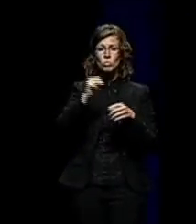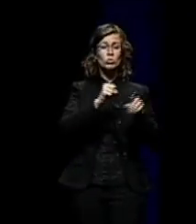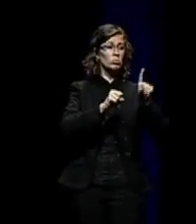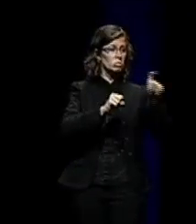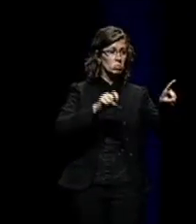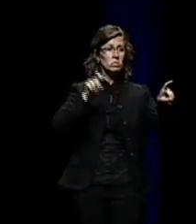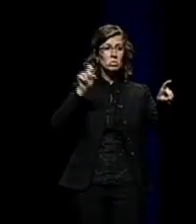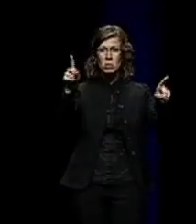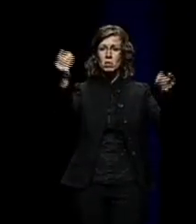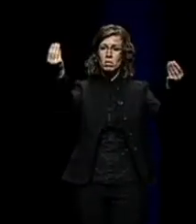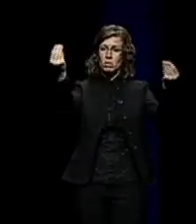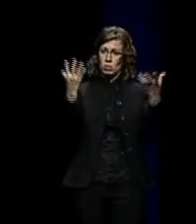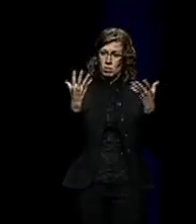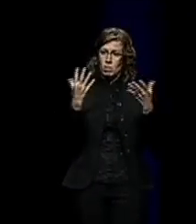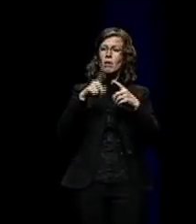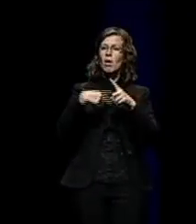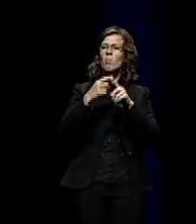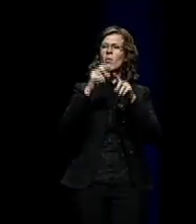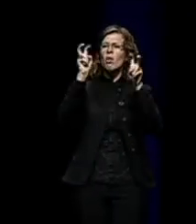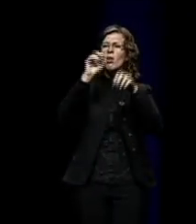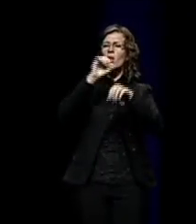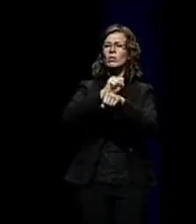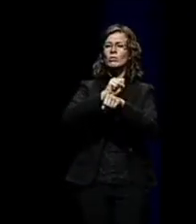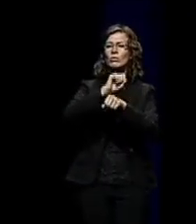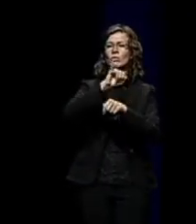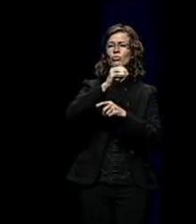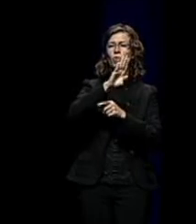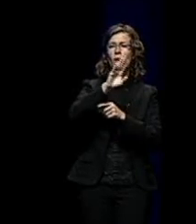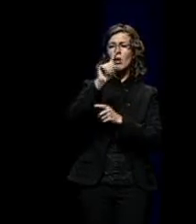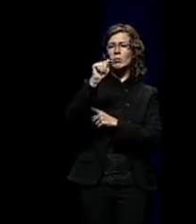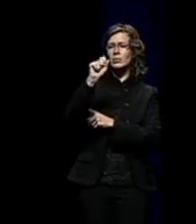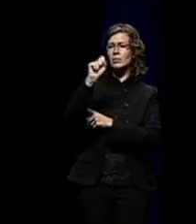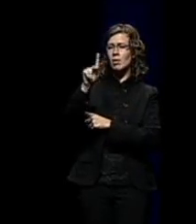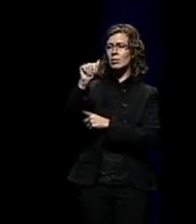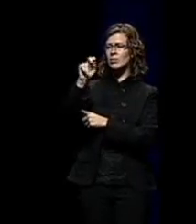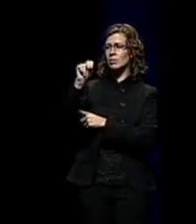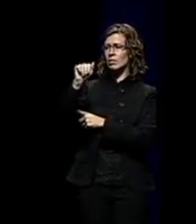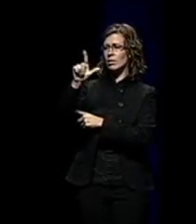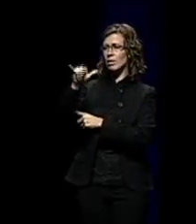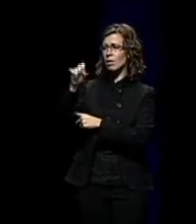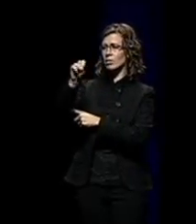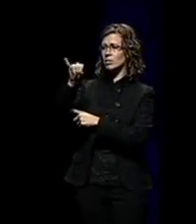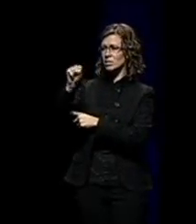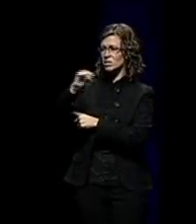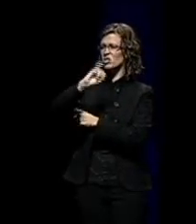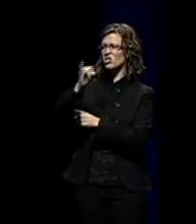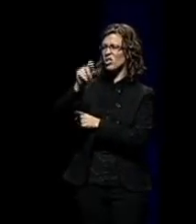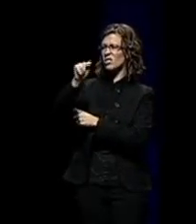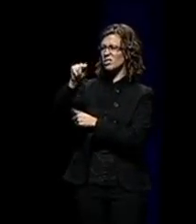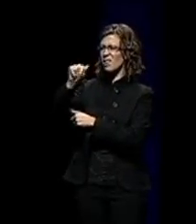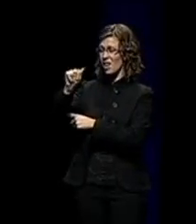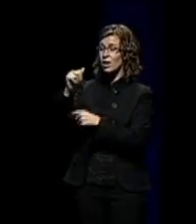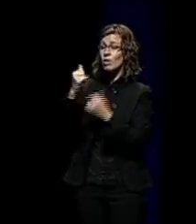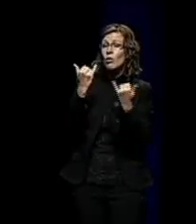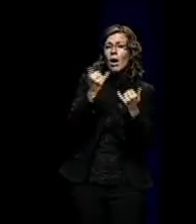JTA. You notice under consumers, we have this little thing called a pre-JTA. We're actually in the process of developing a